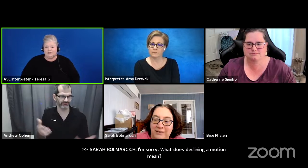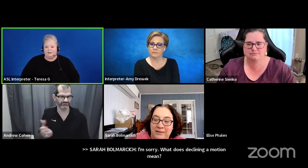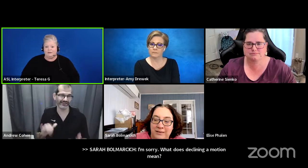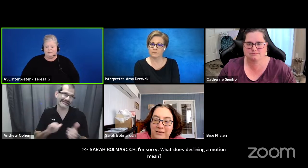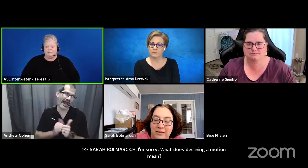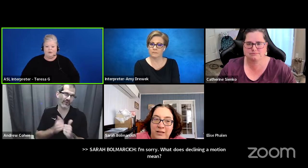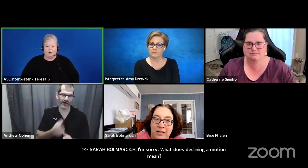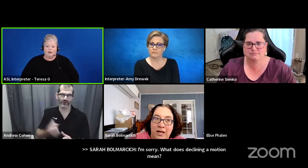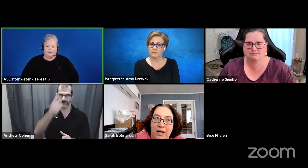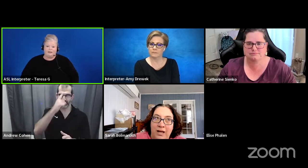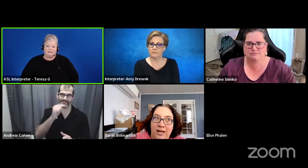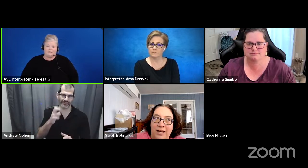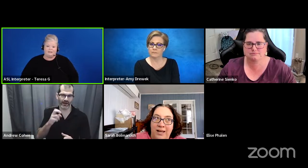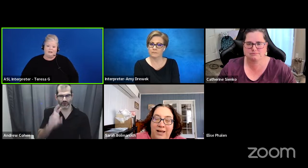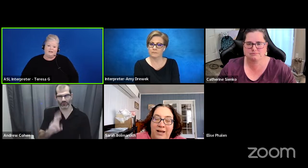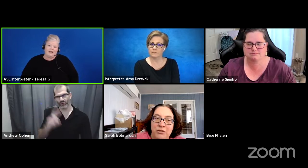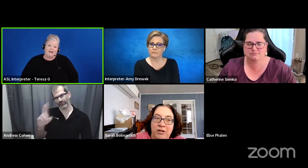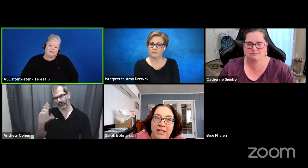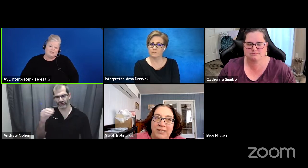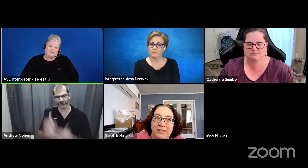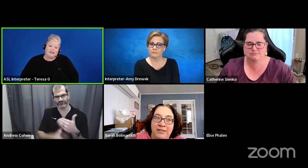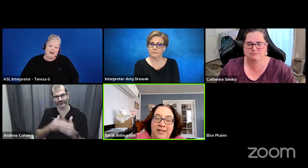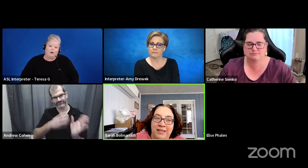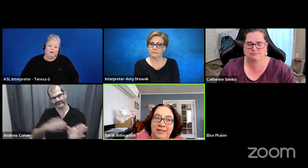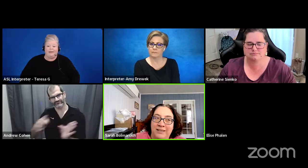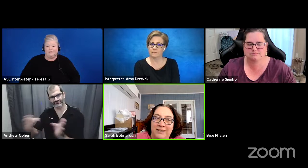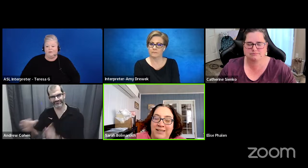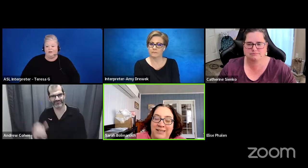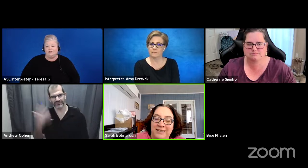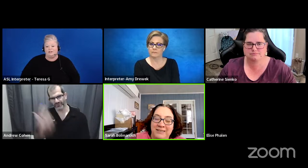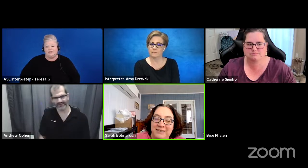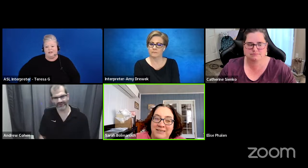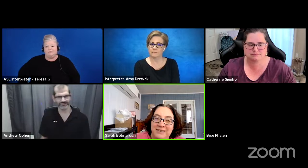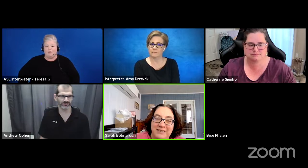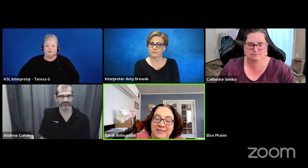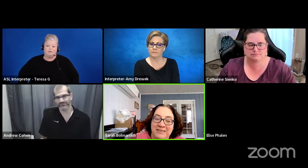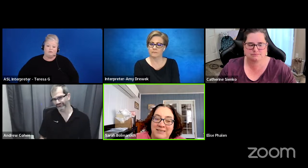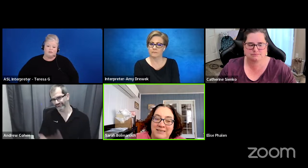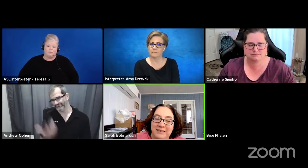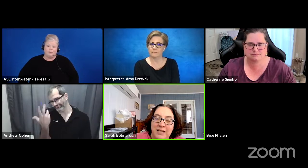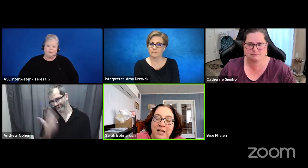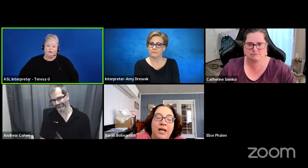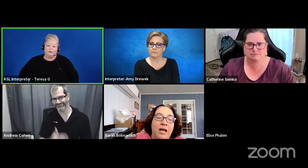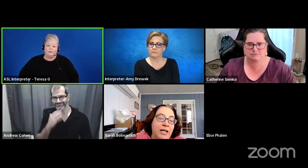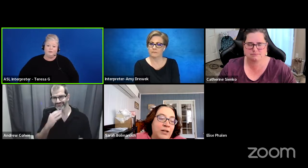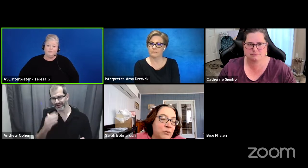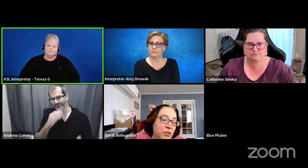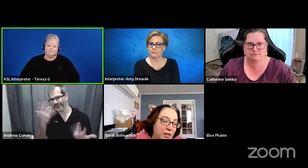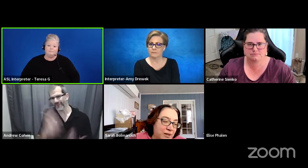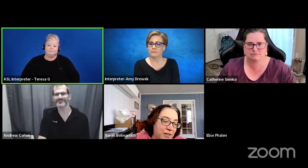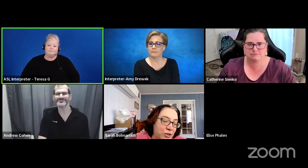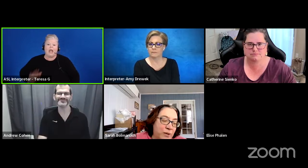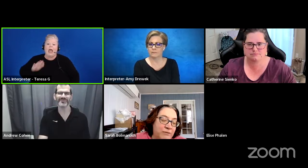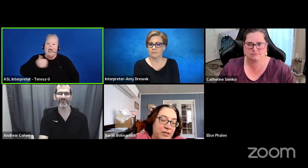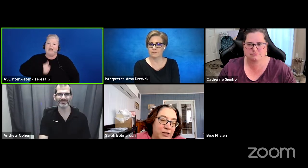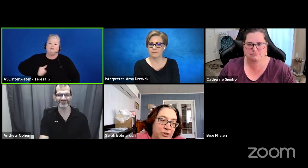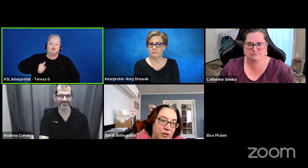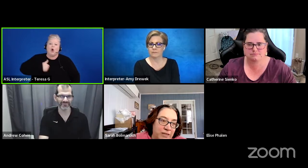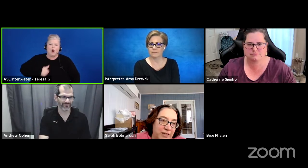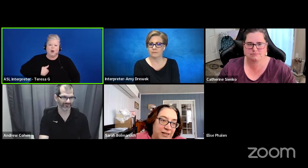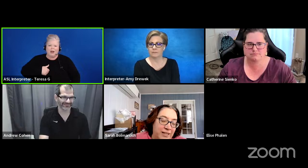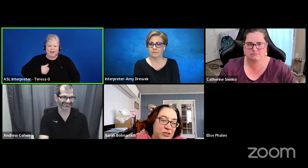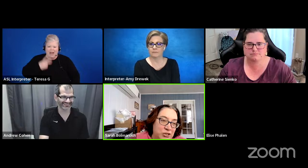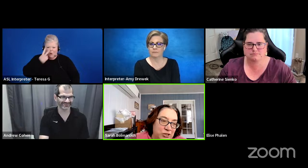motion regarding this. I'm That's sorry, just how I- I would understand Robert's Rules of Order. I don't think that you have